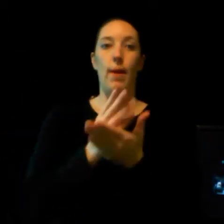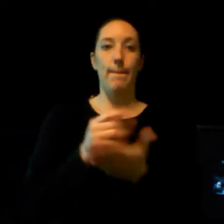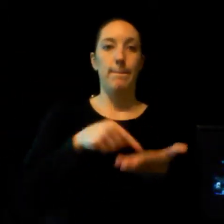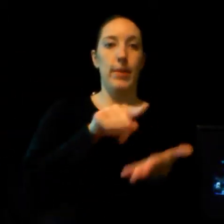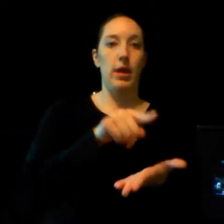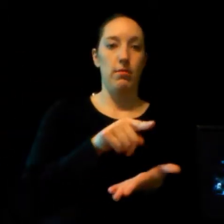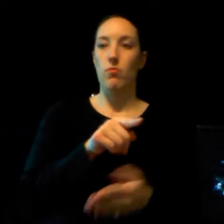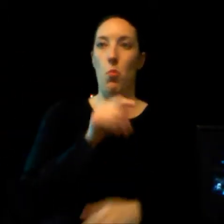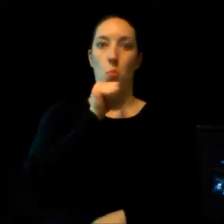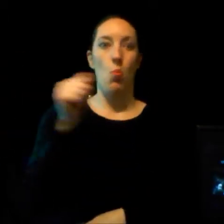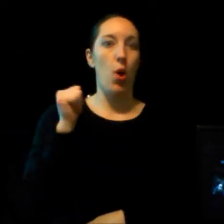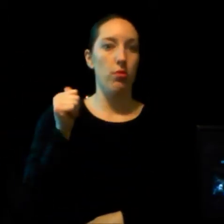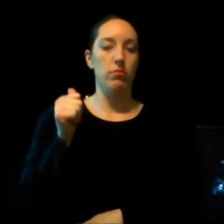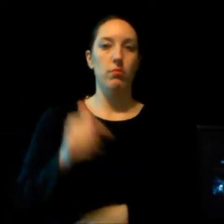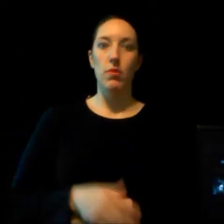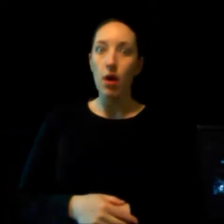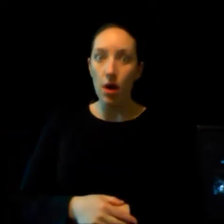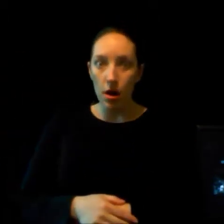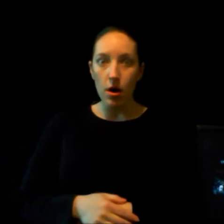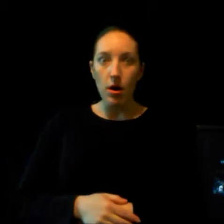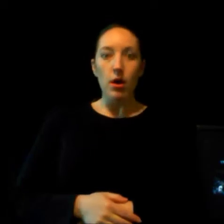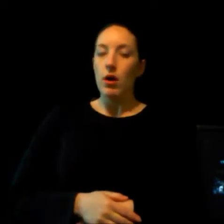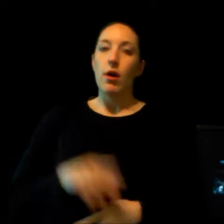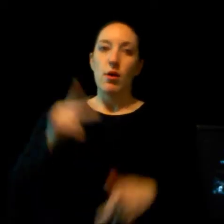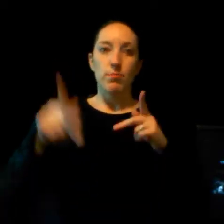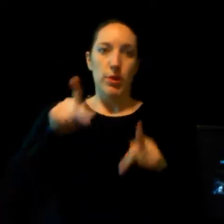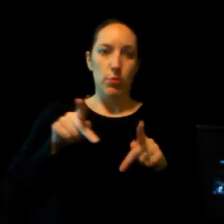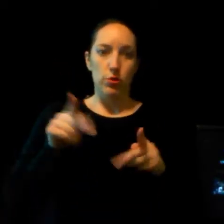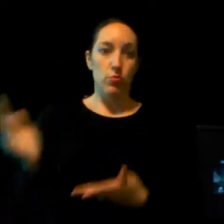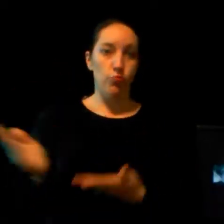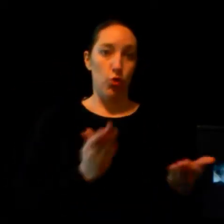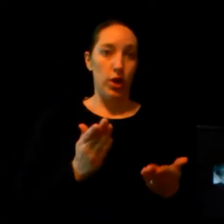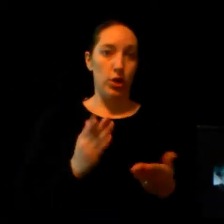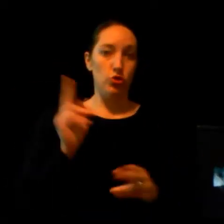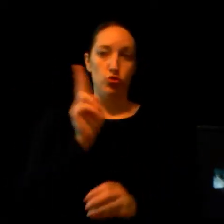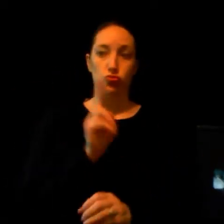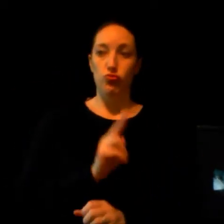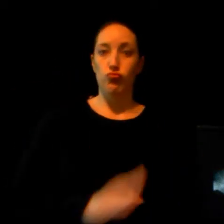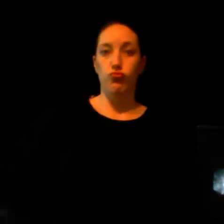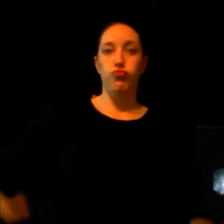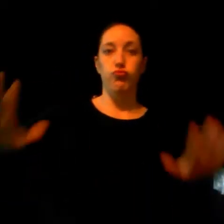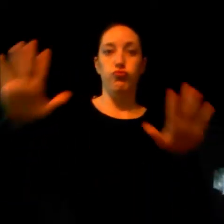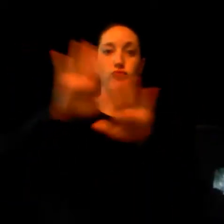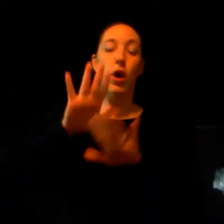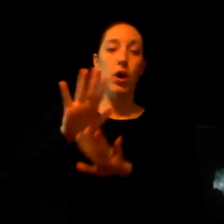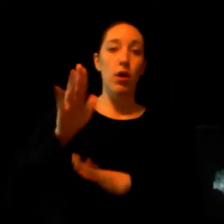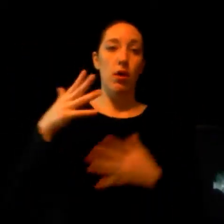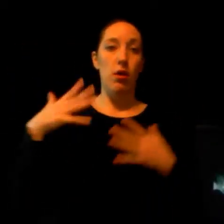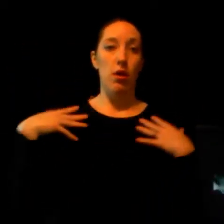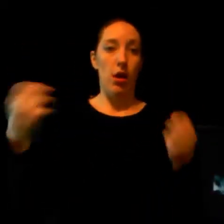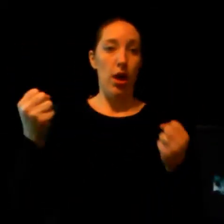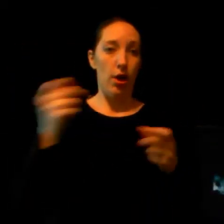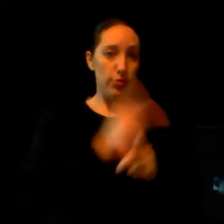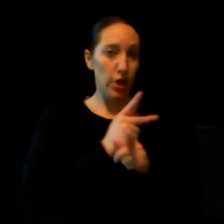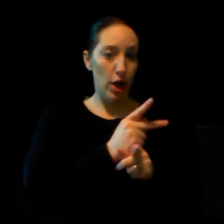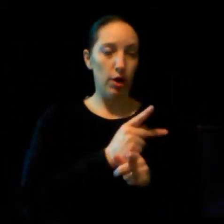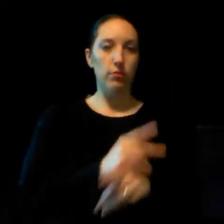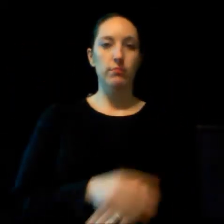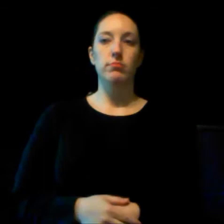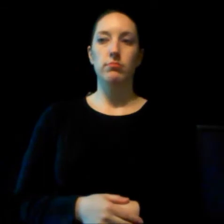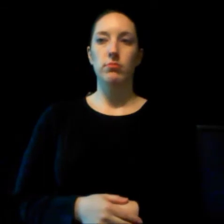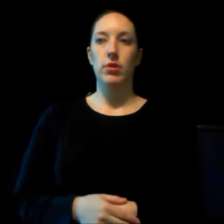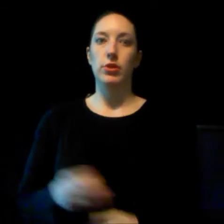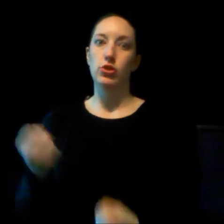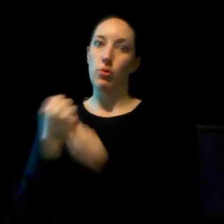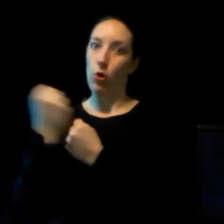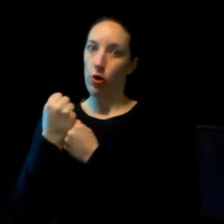From the people who brought you universal health care and the huge backlash to universal health care comes the incredible